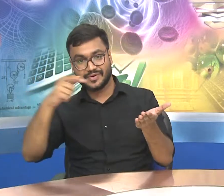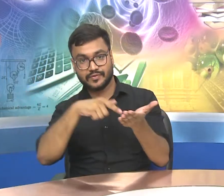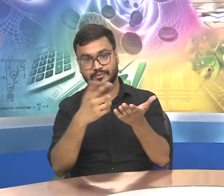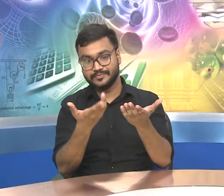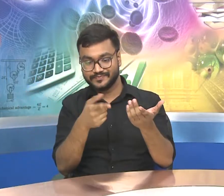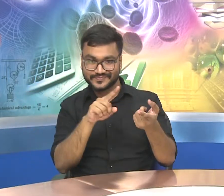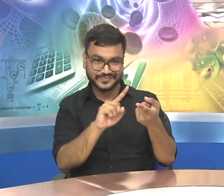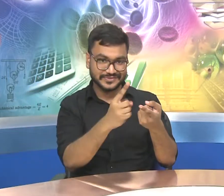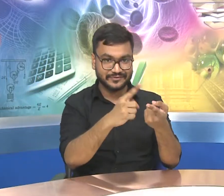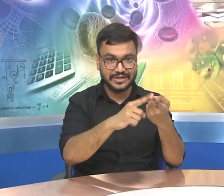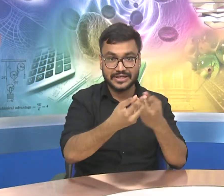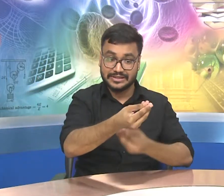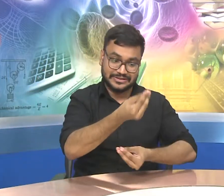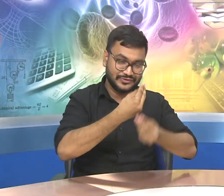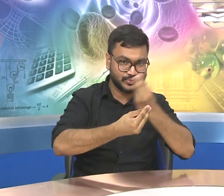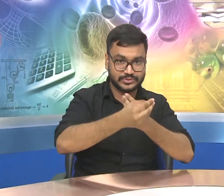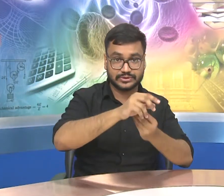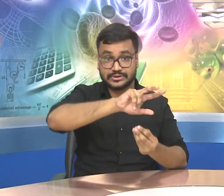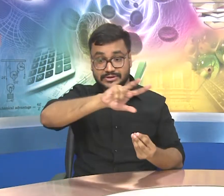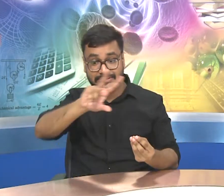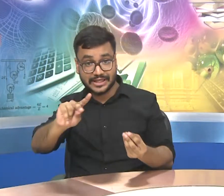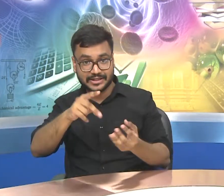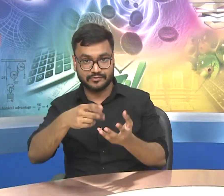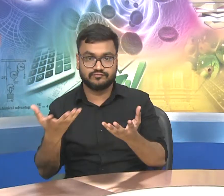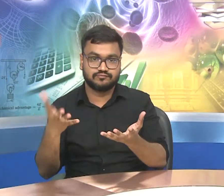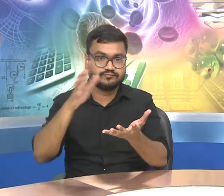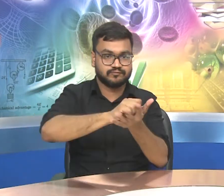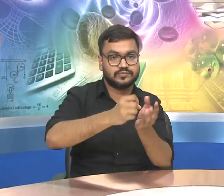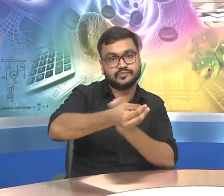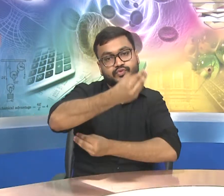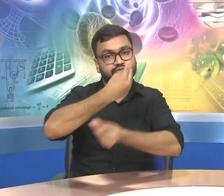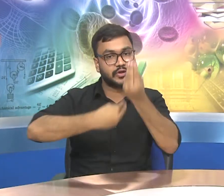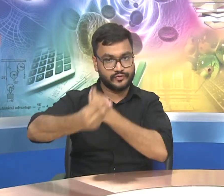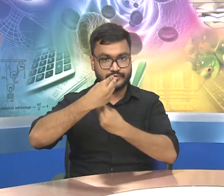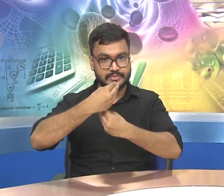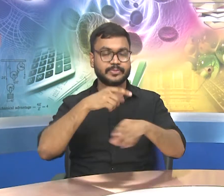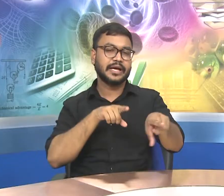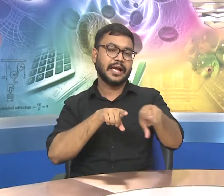frog, dog, cat and tiger,